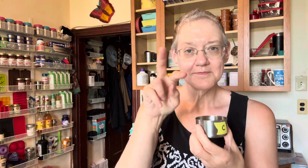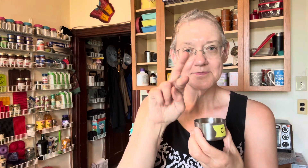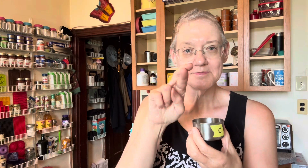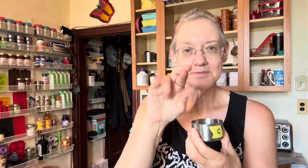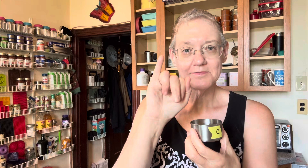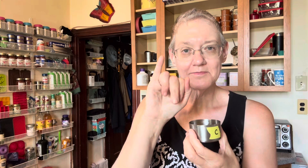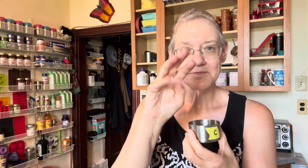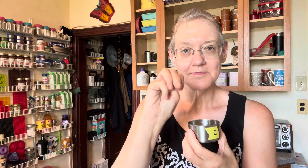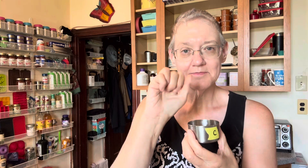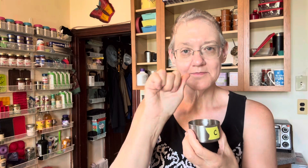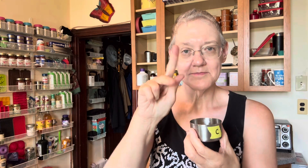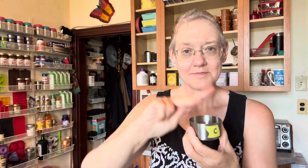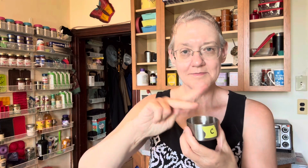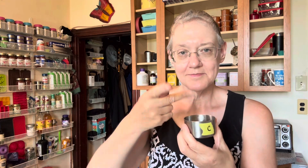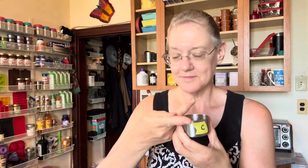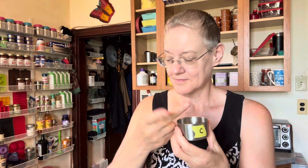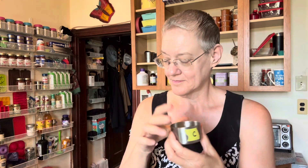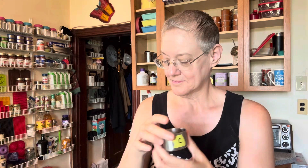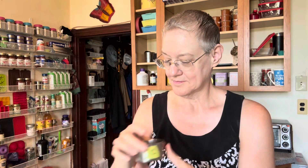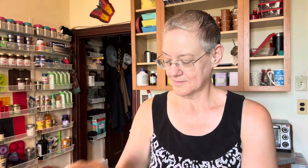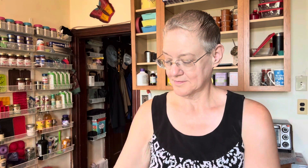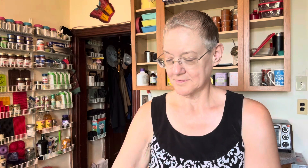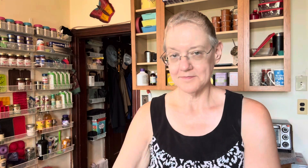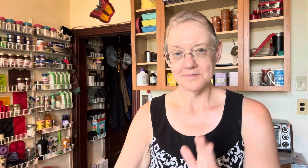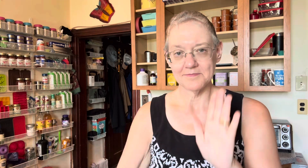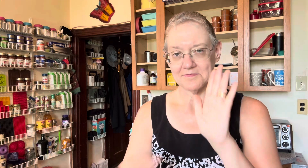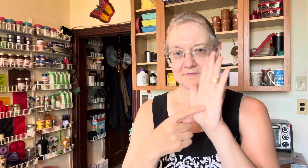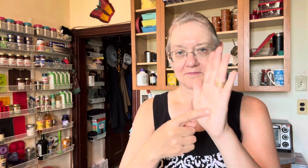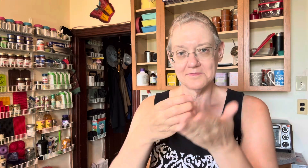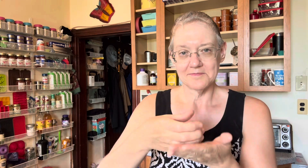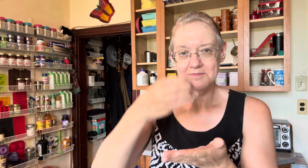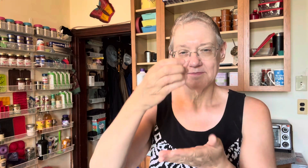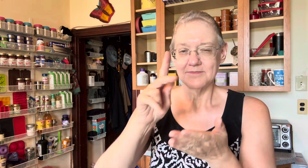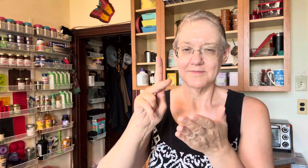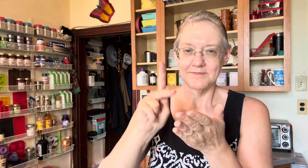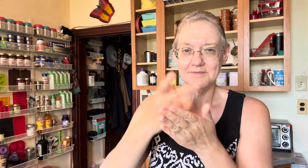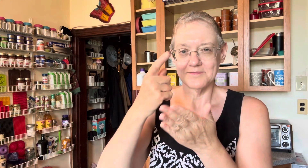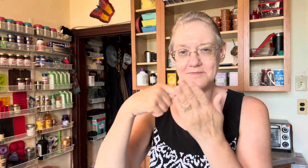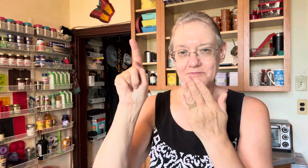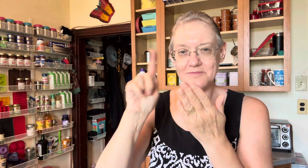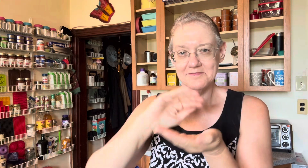And this is Primal Kitchen. I'll show you the bottle. I'm